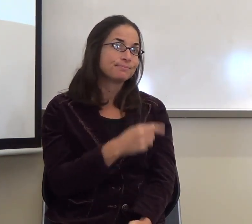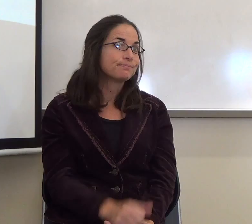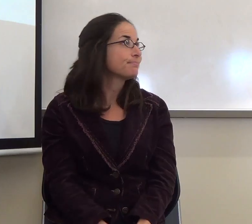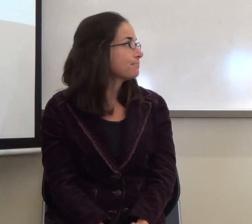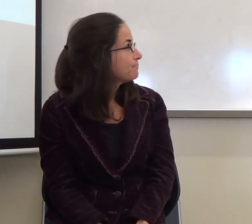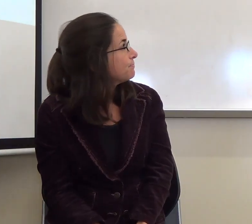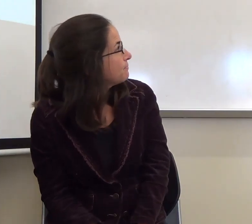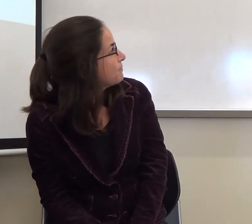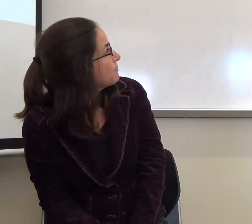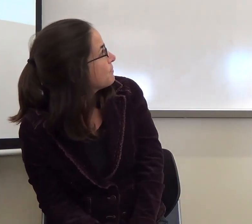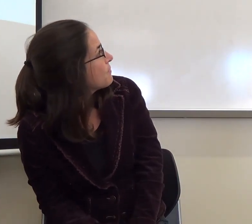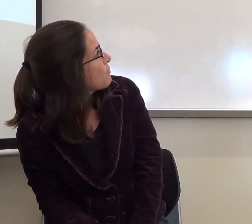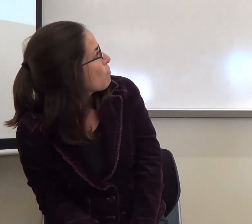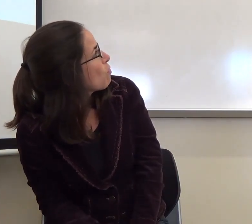it